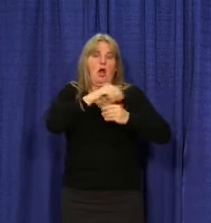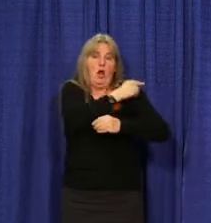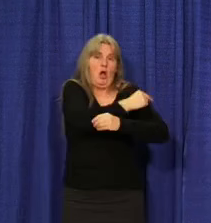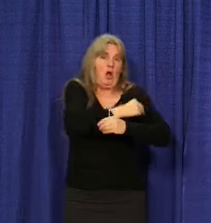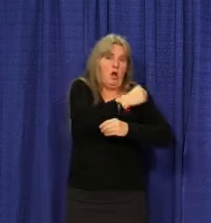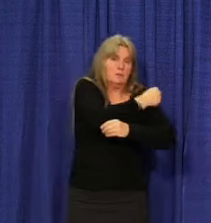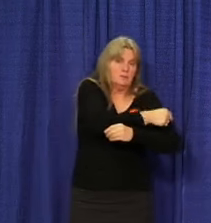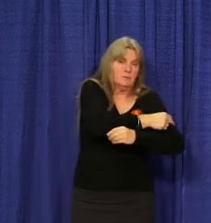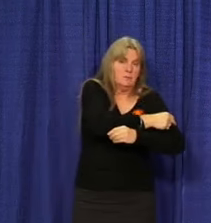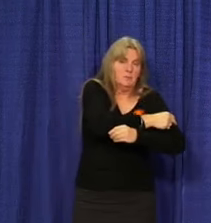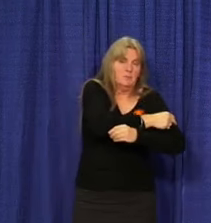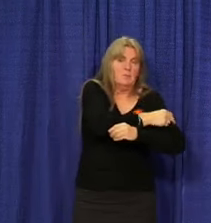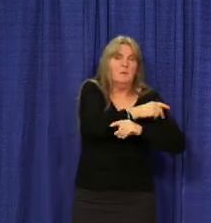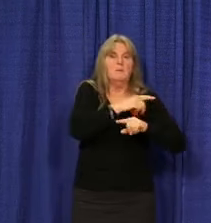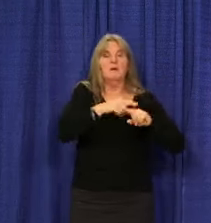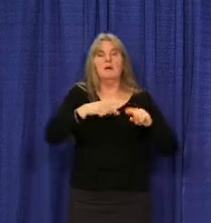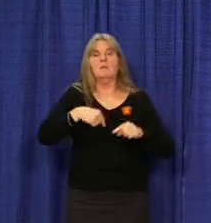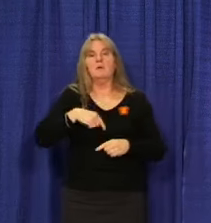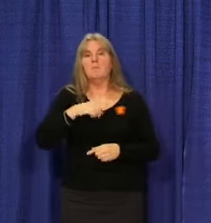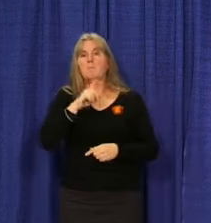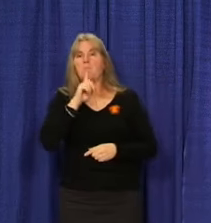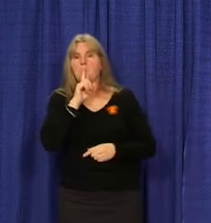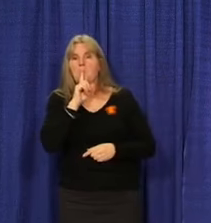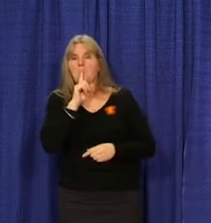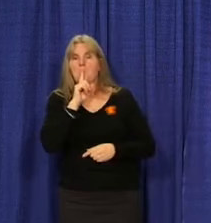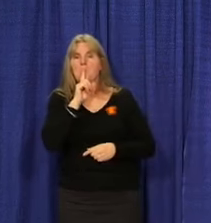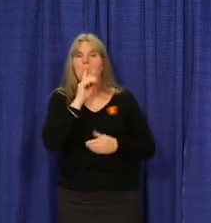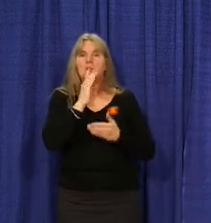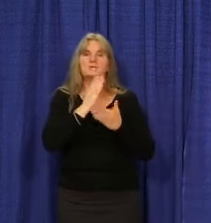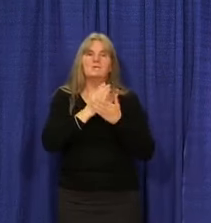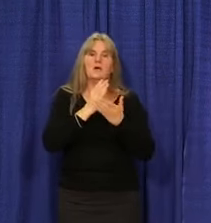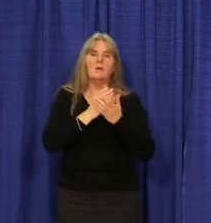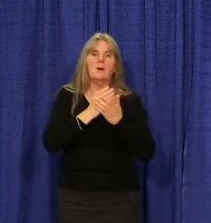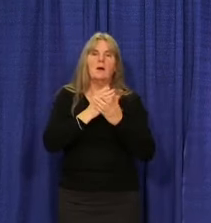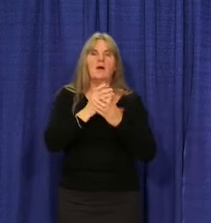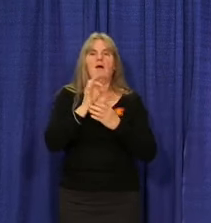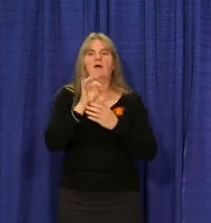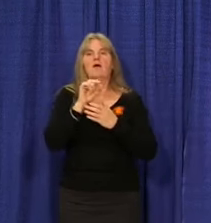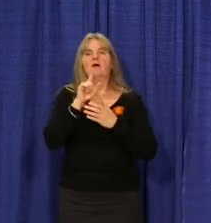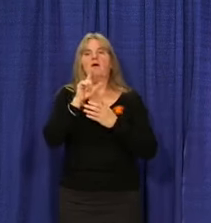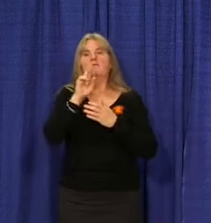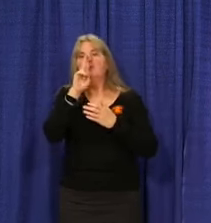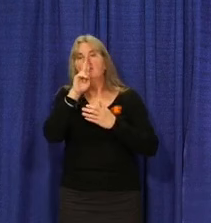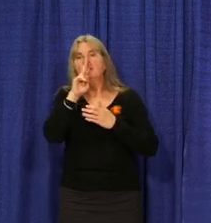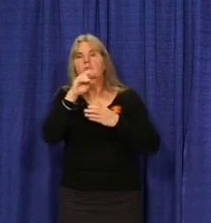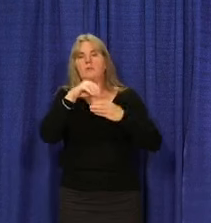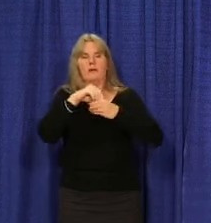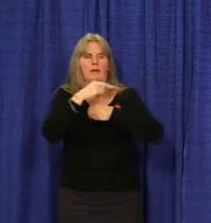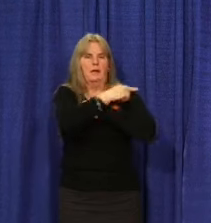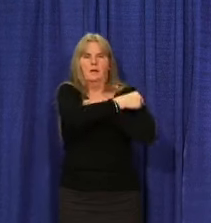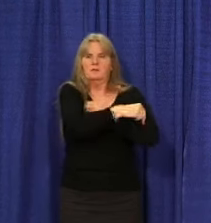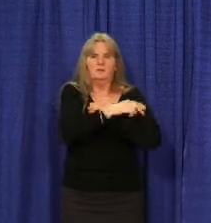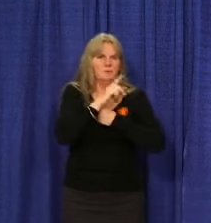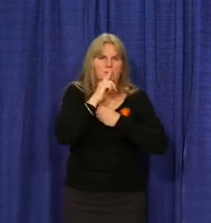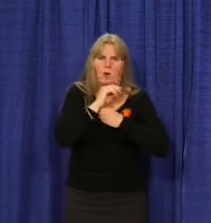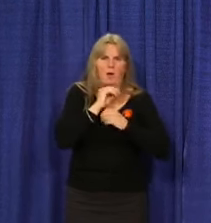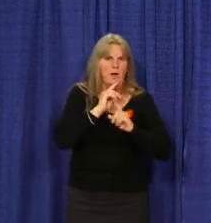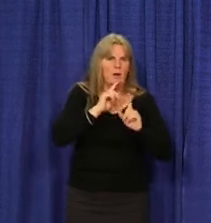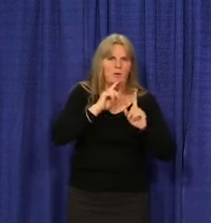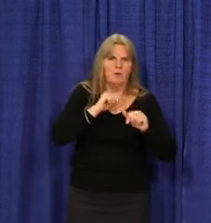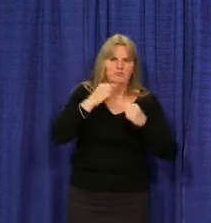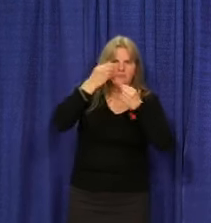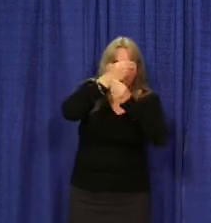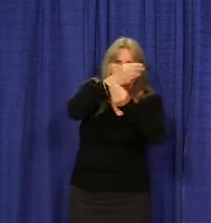report, say, cases of people hospitalized with influenza, except in summary, as a kind of a